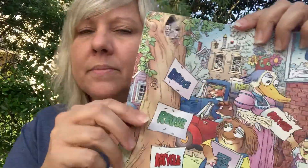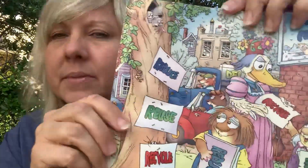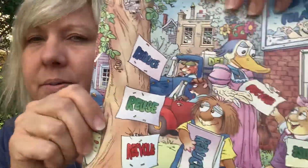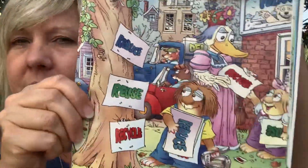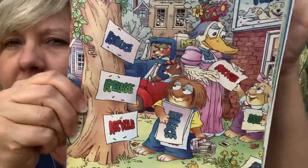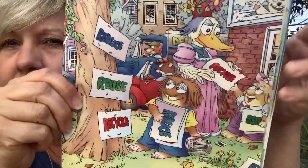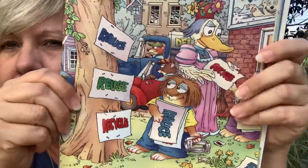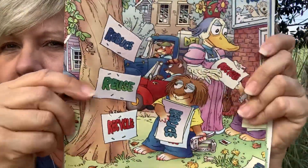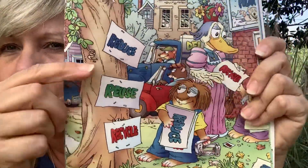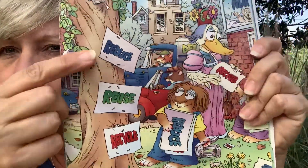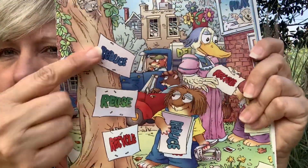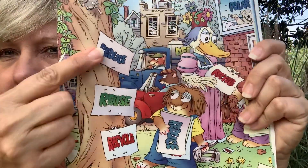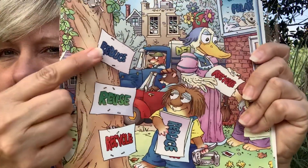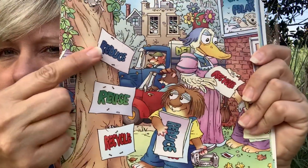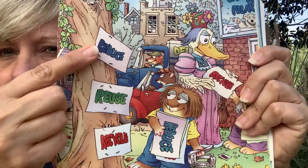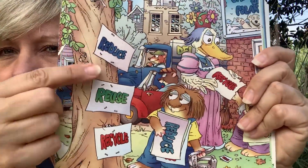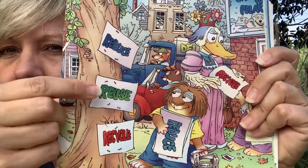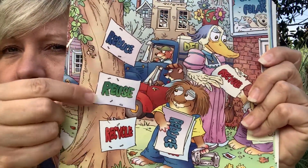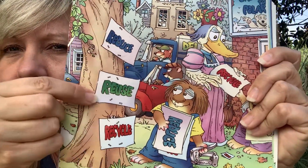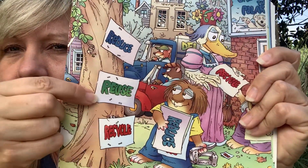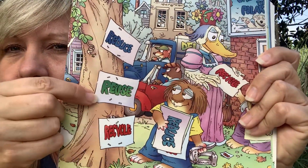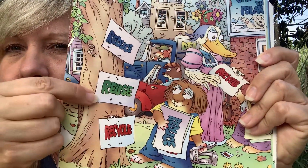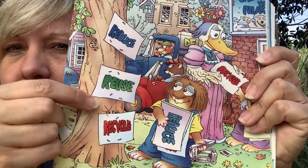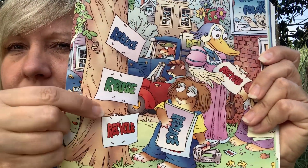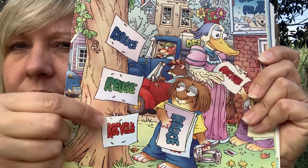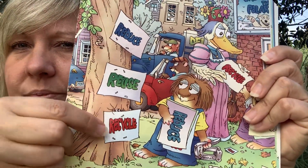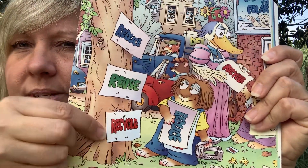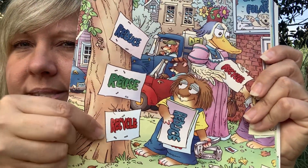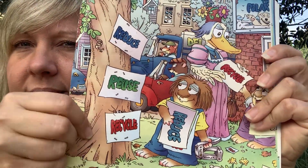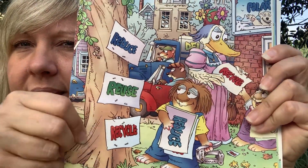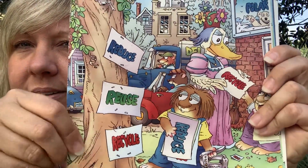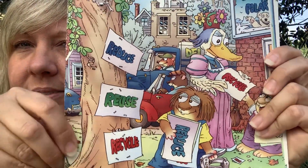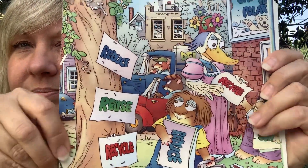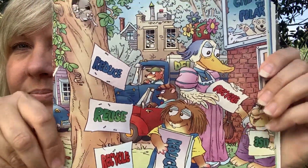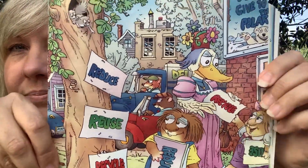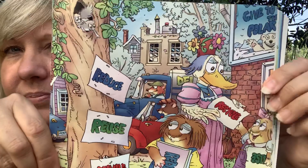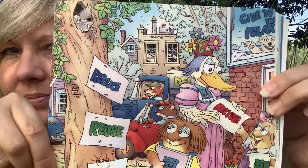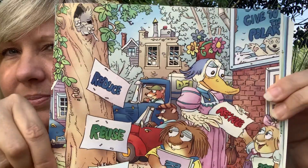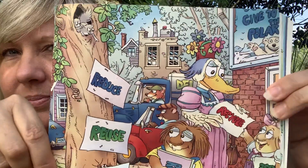Here we go. Reduce, reuse, recycle.